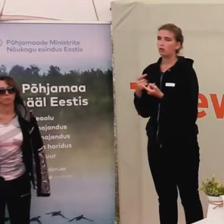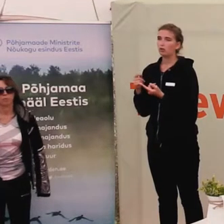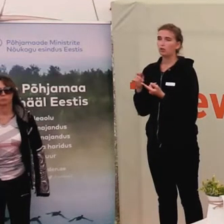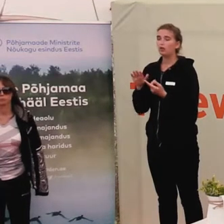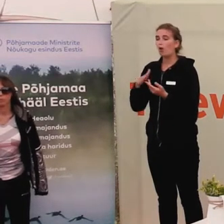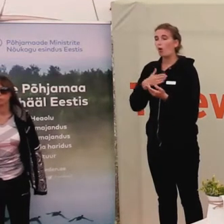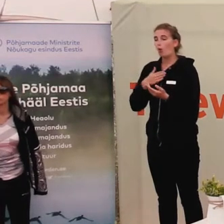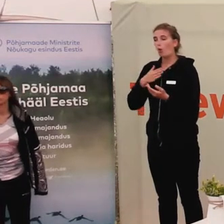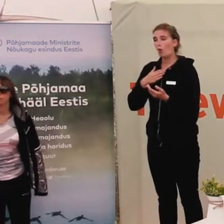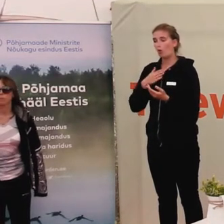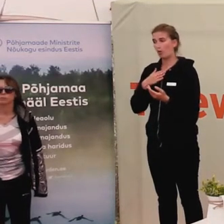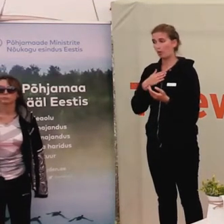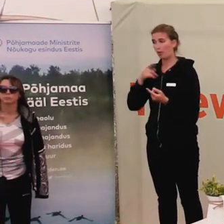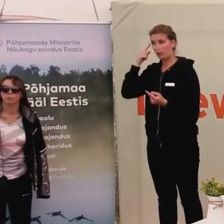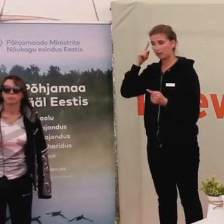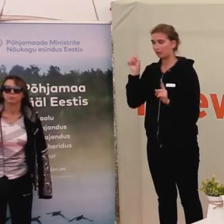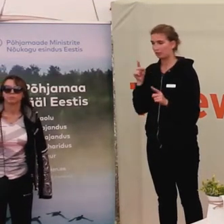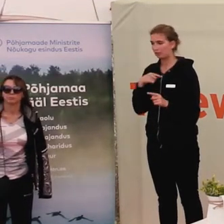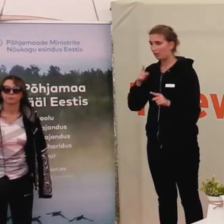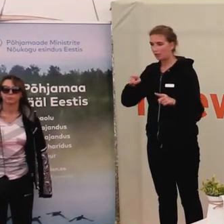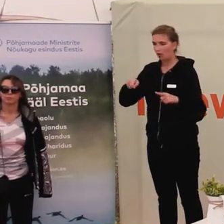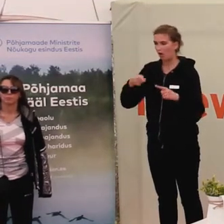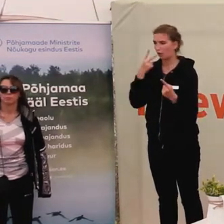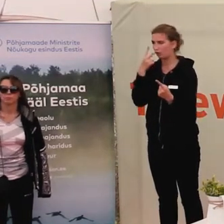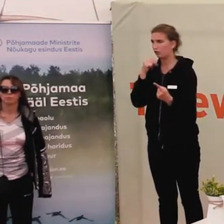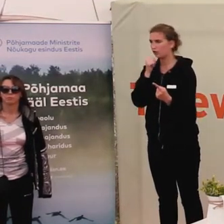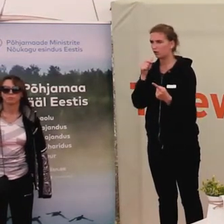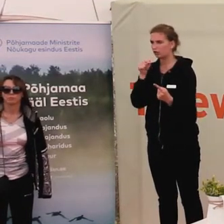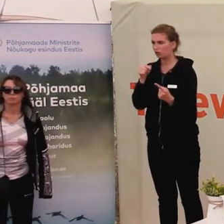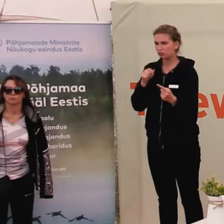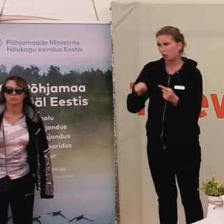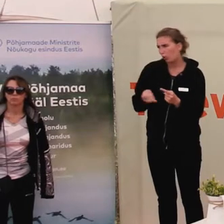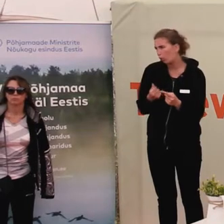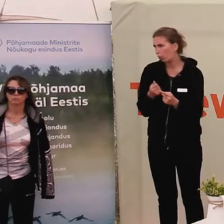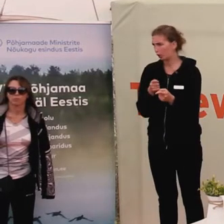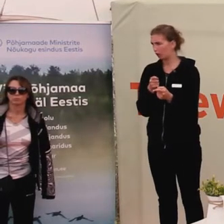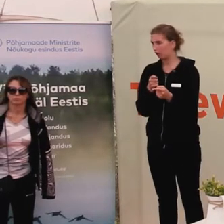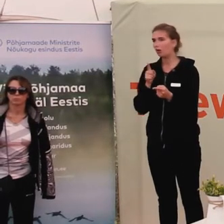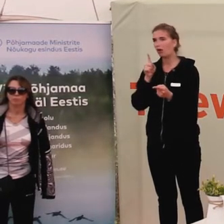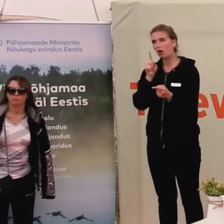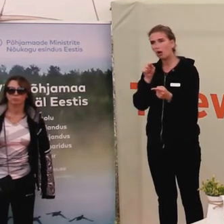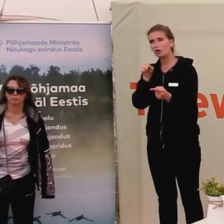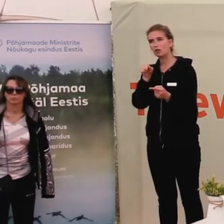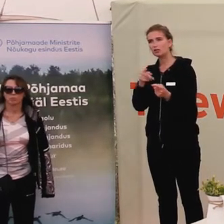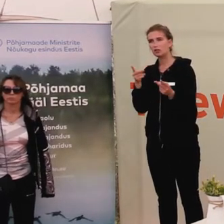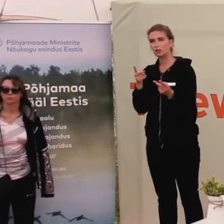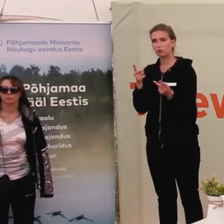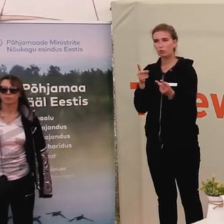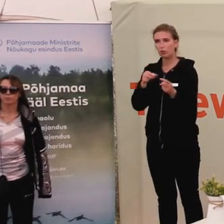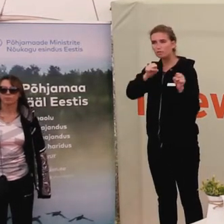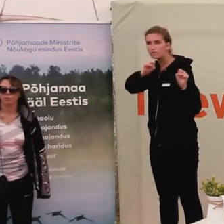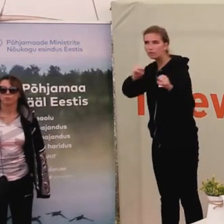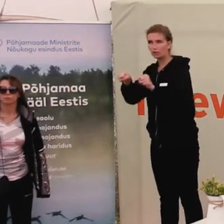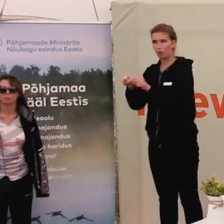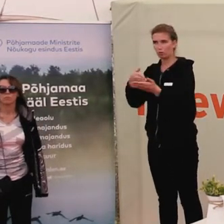So my point is that we shouldn't see growth as an evil in itself, but rather it has various aspects.